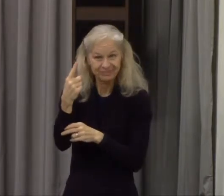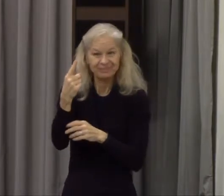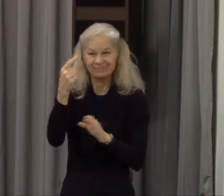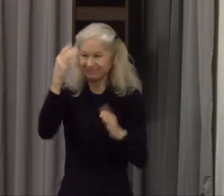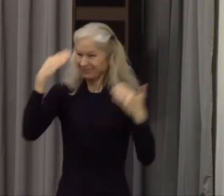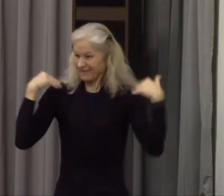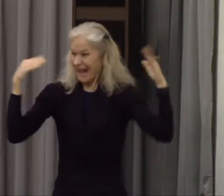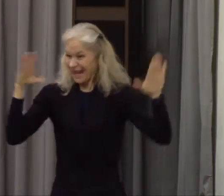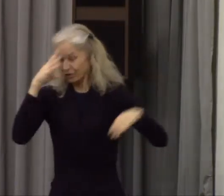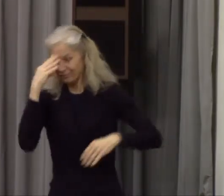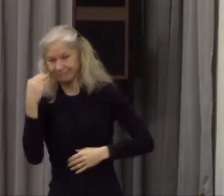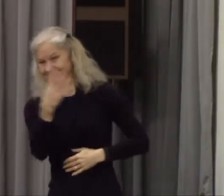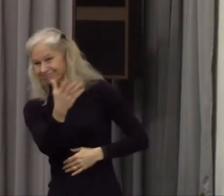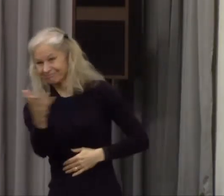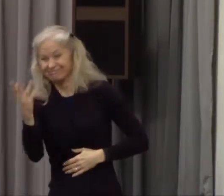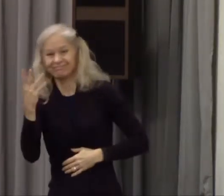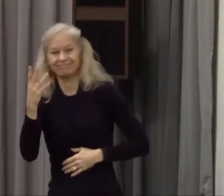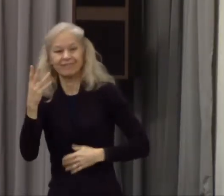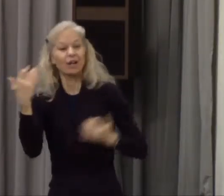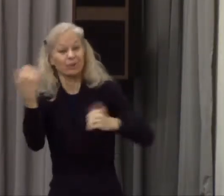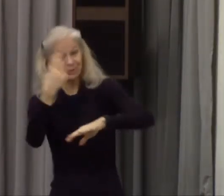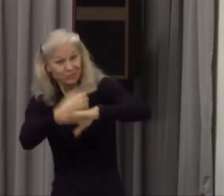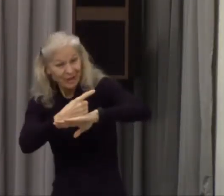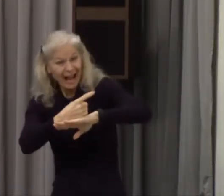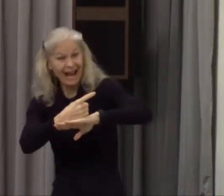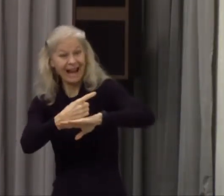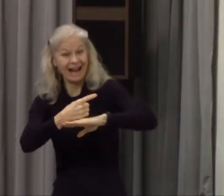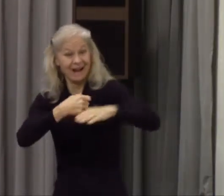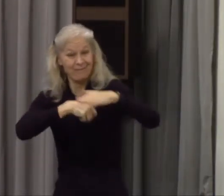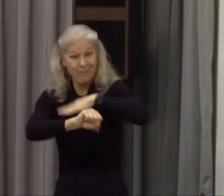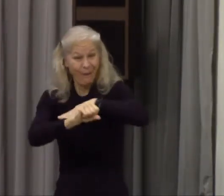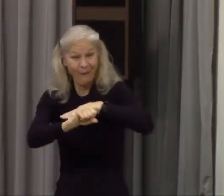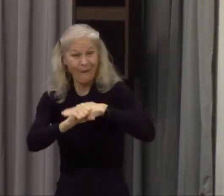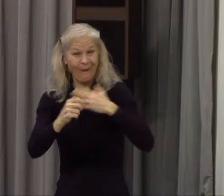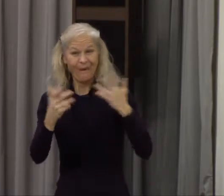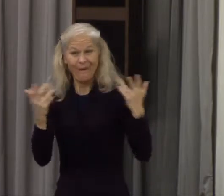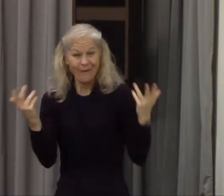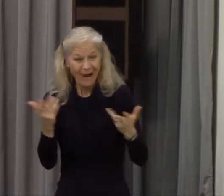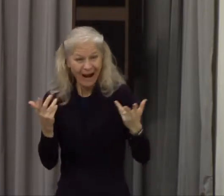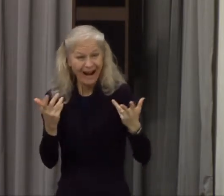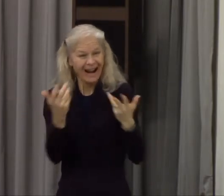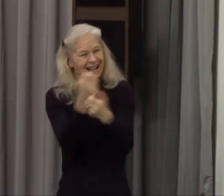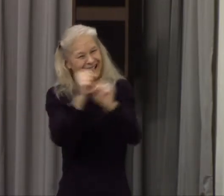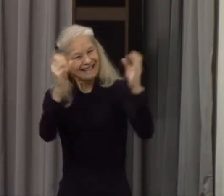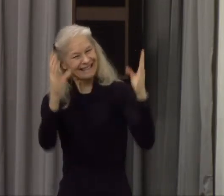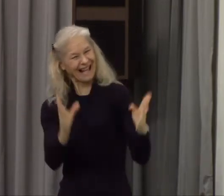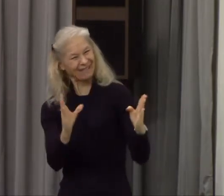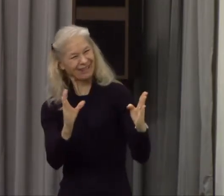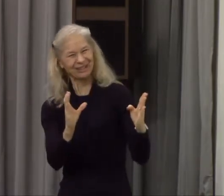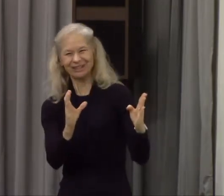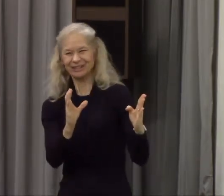all people. To all people. He came with divine